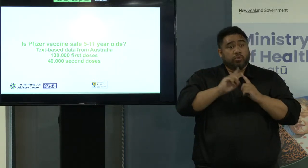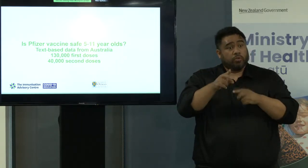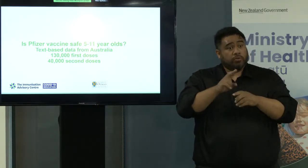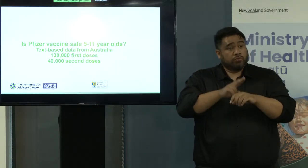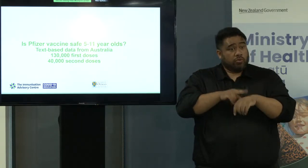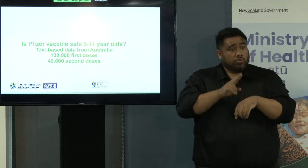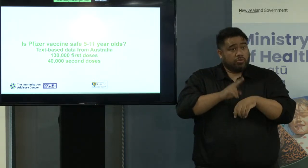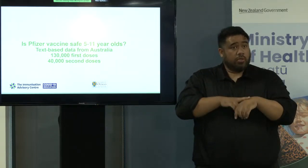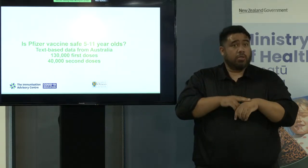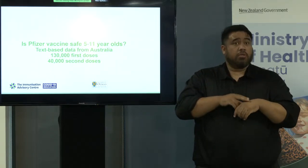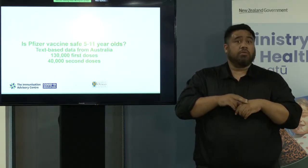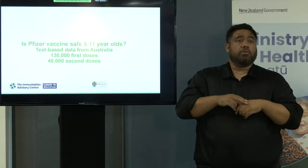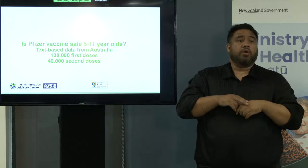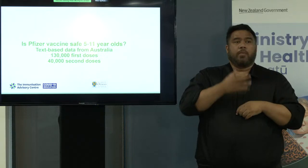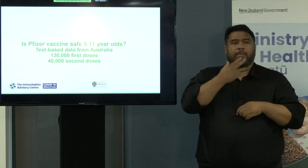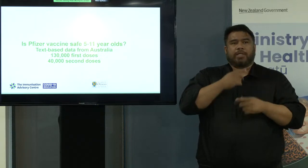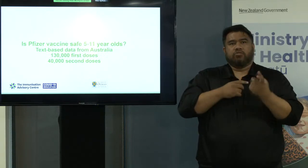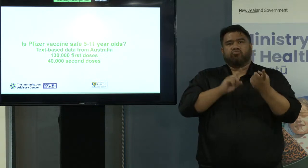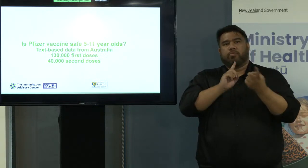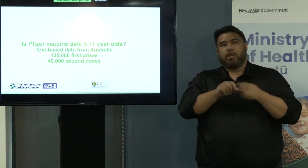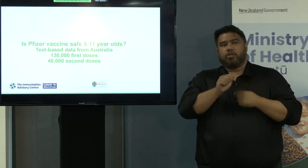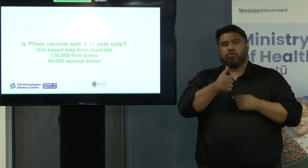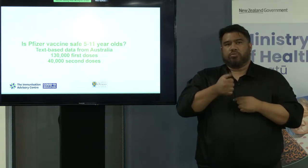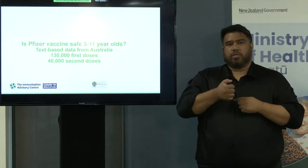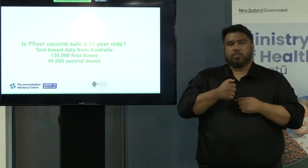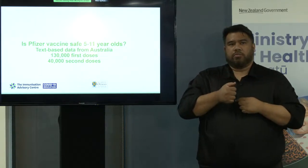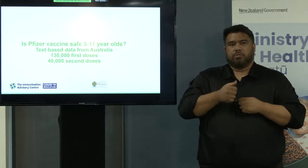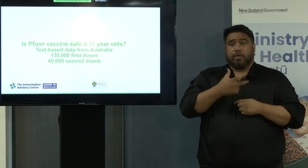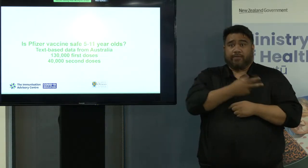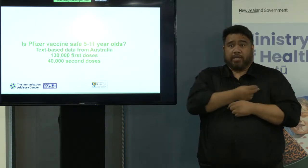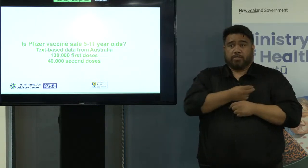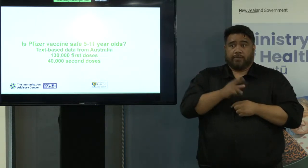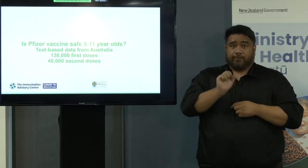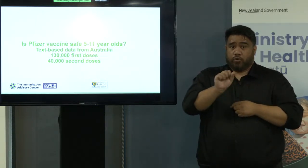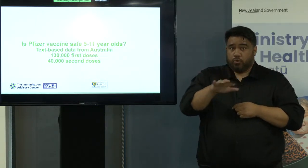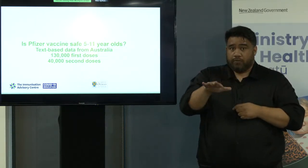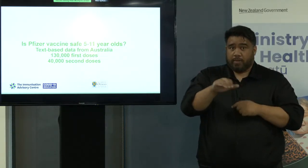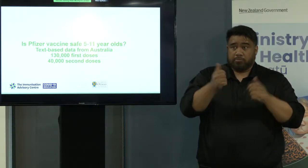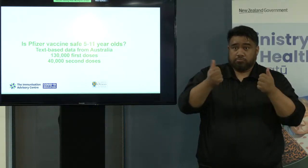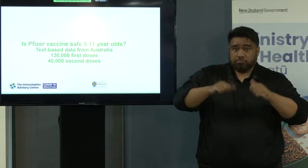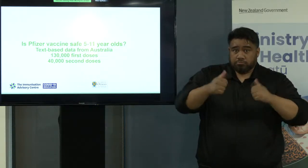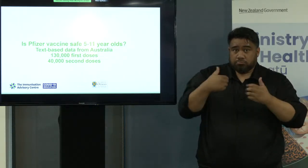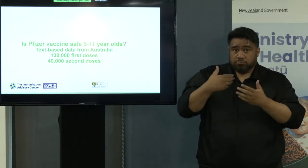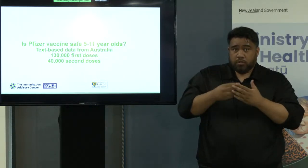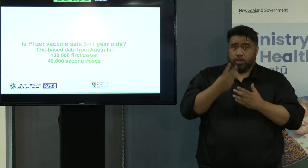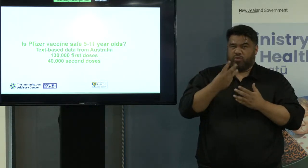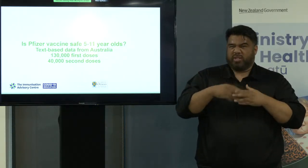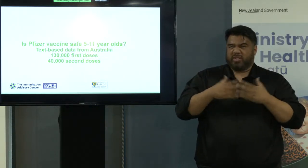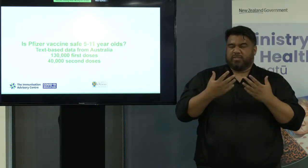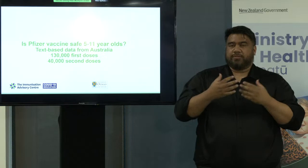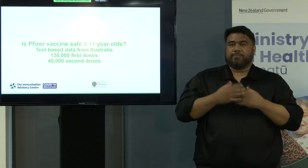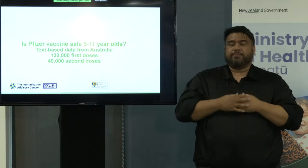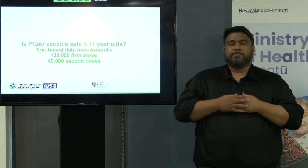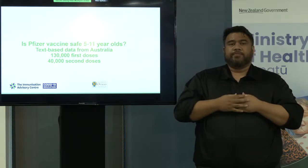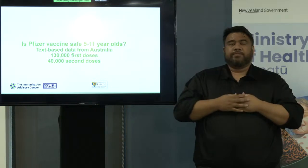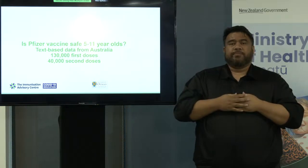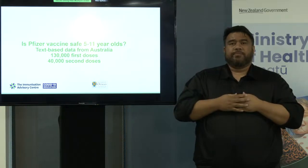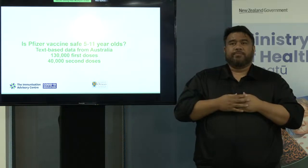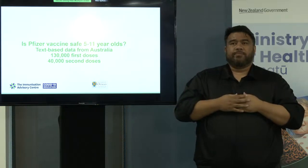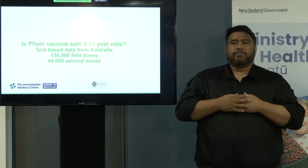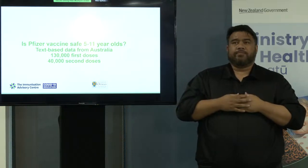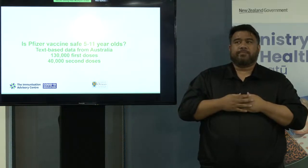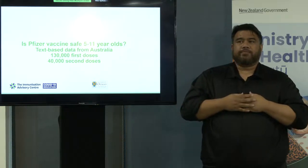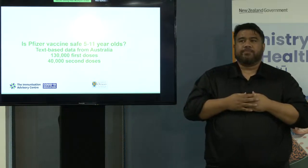to answer a text about, how's the vaccine gone for them in the last 3 days. And they've had